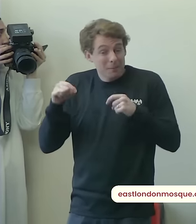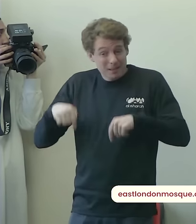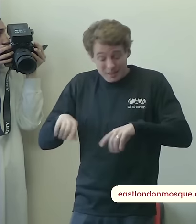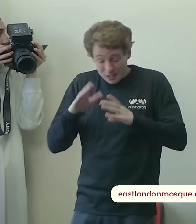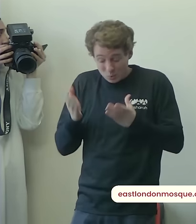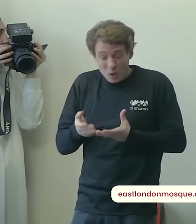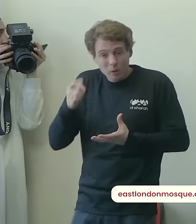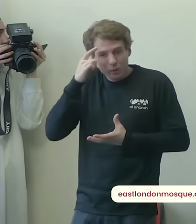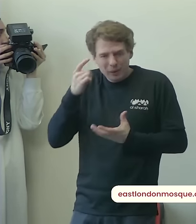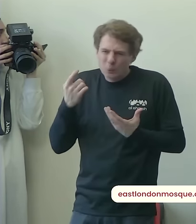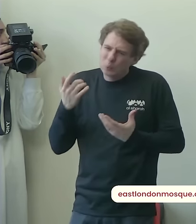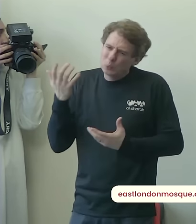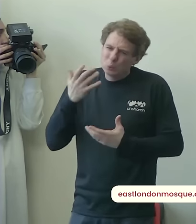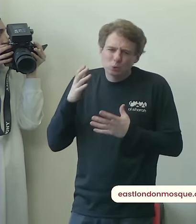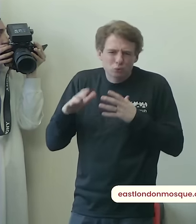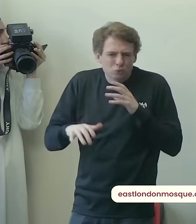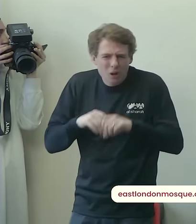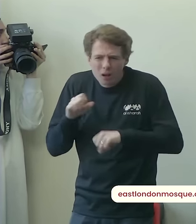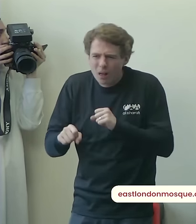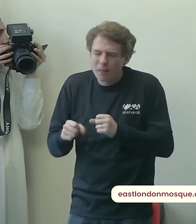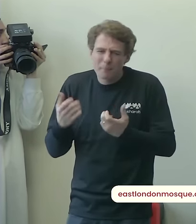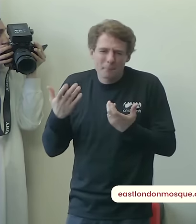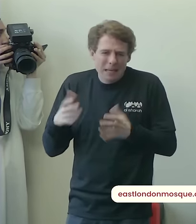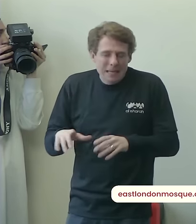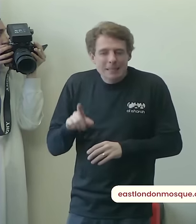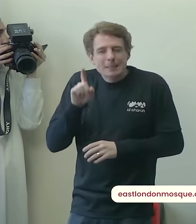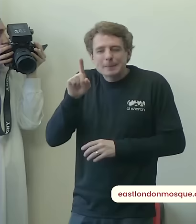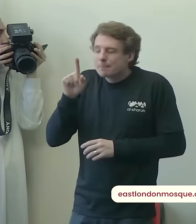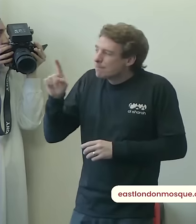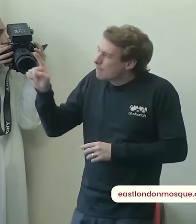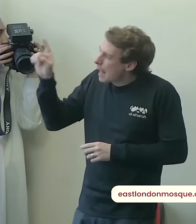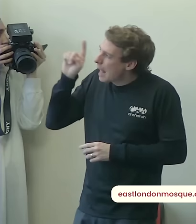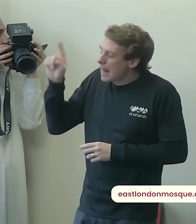the patients that you endured and for this reason allah says